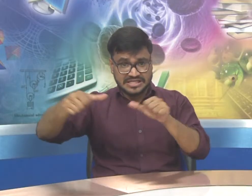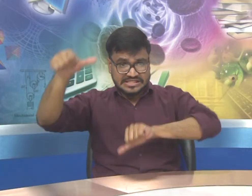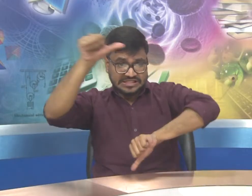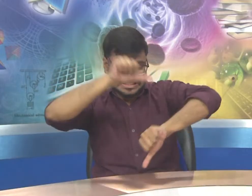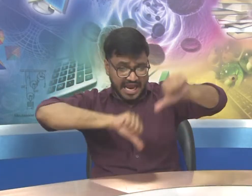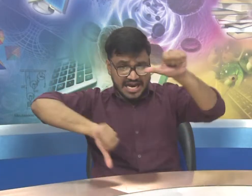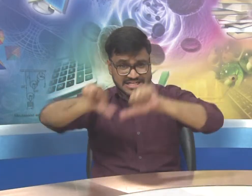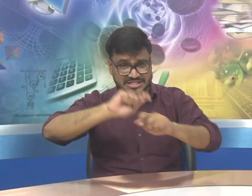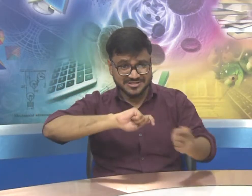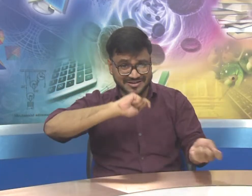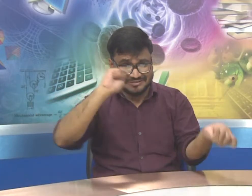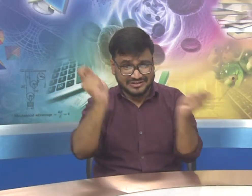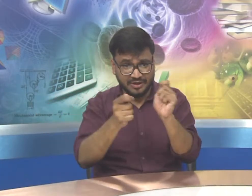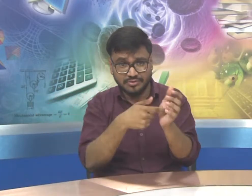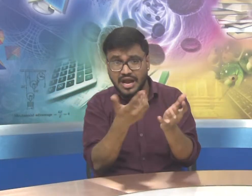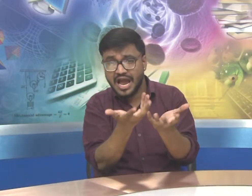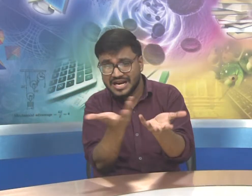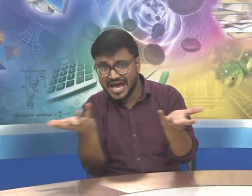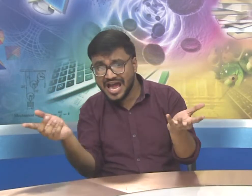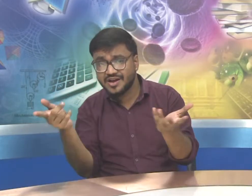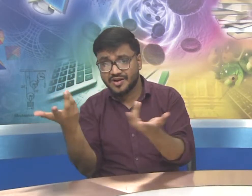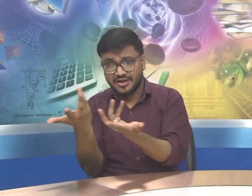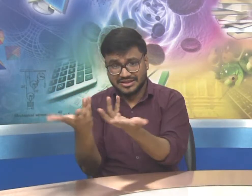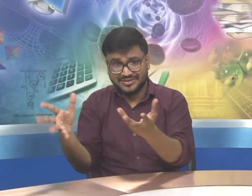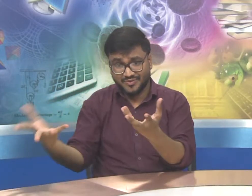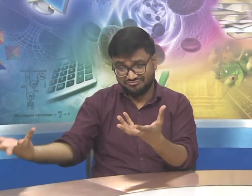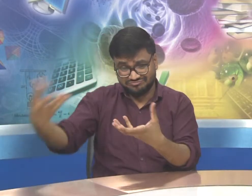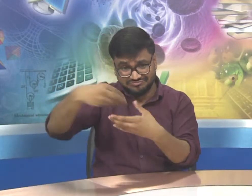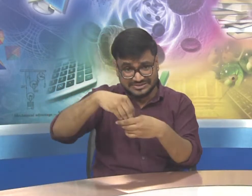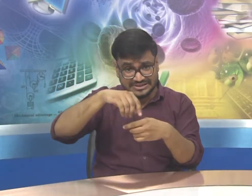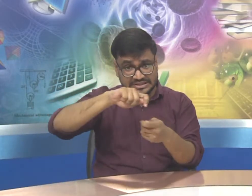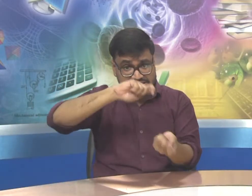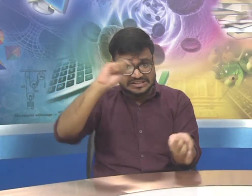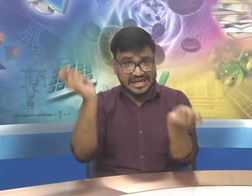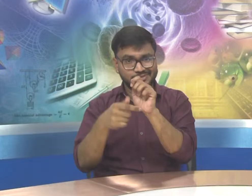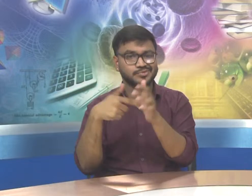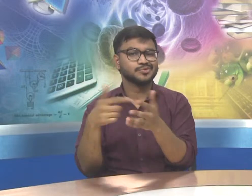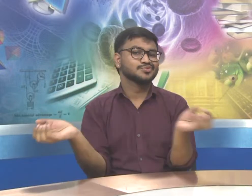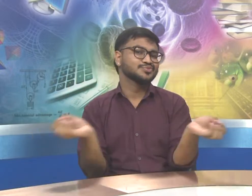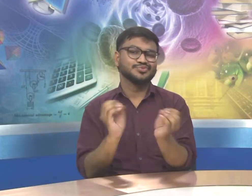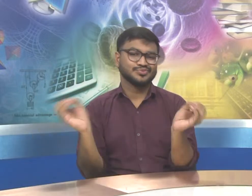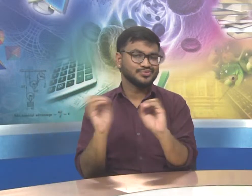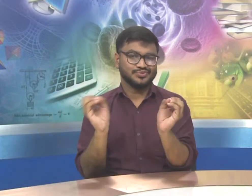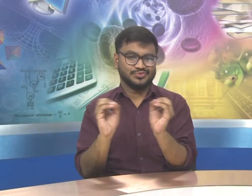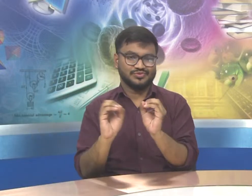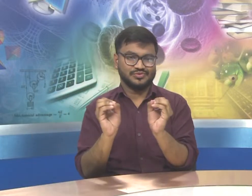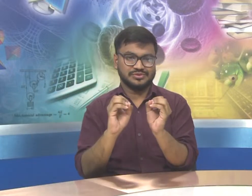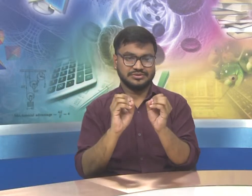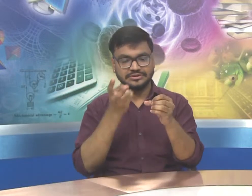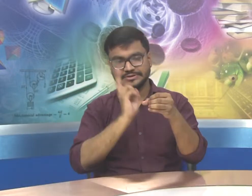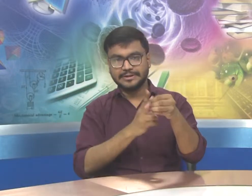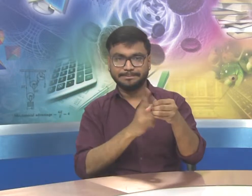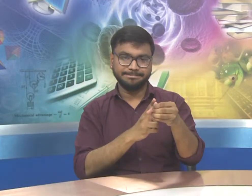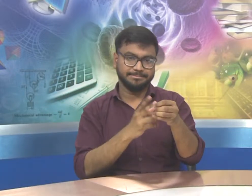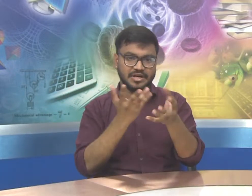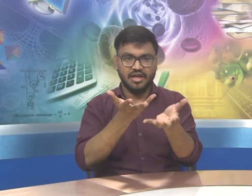Lavoisier conclude that mass is neither created nor destroyed in a chemical reaction.